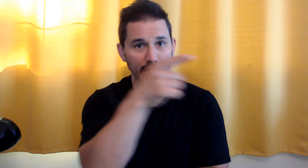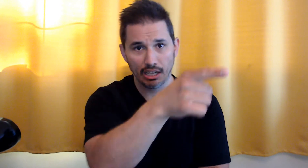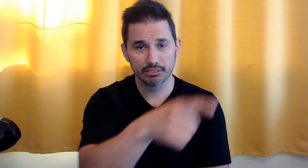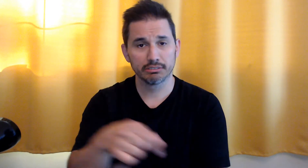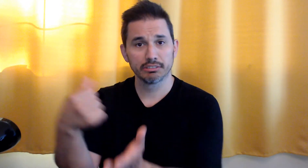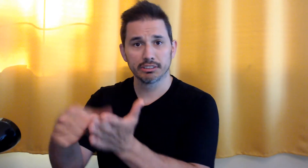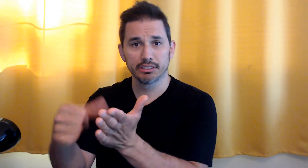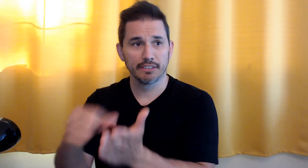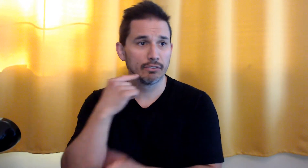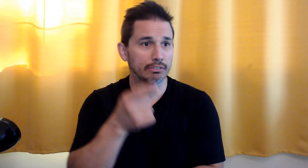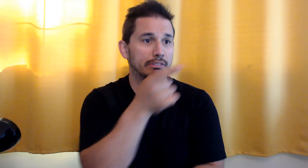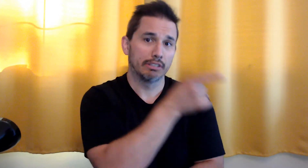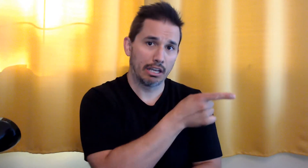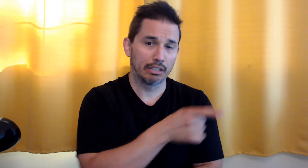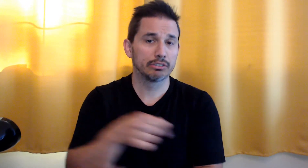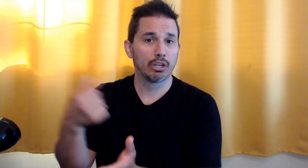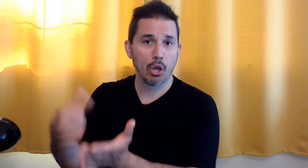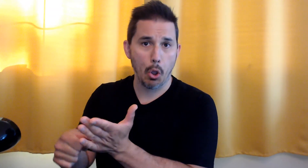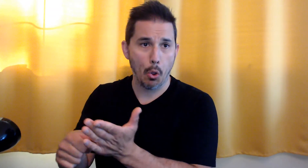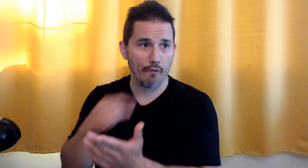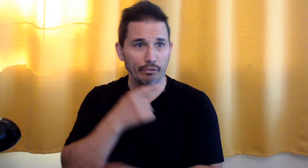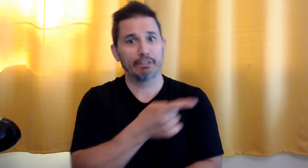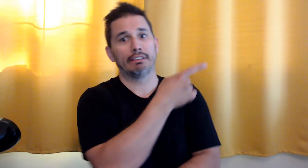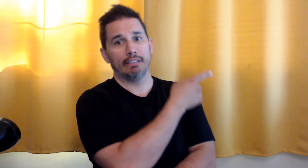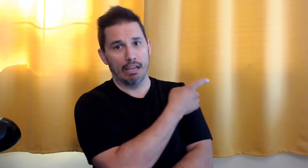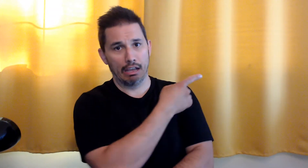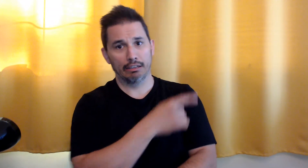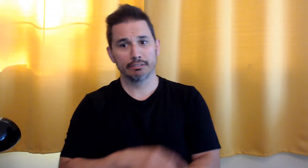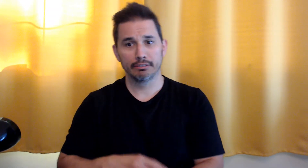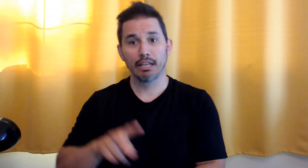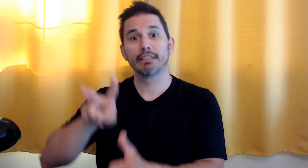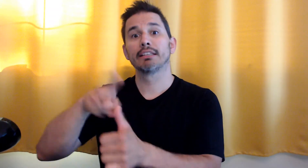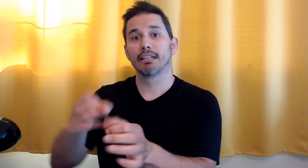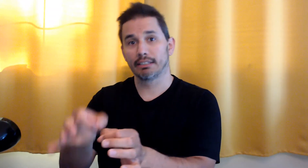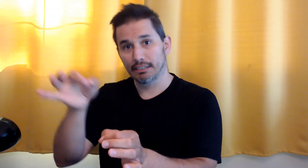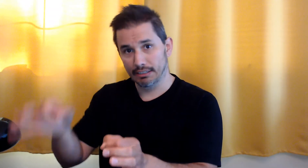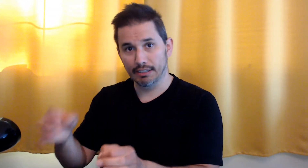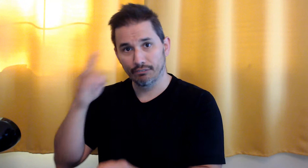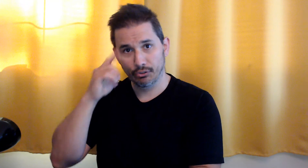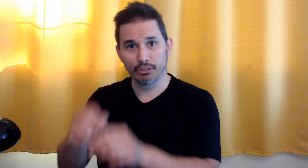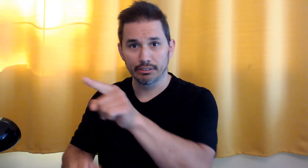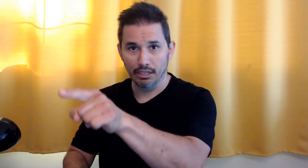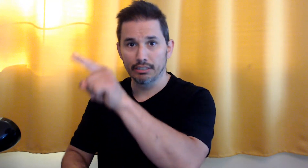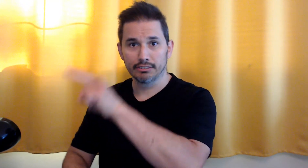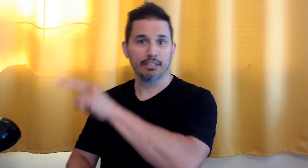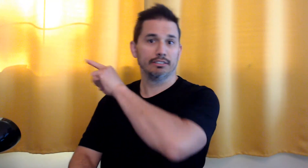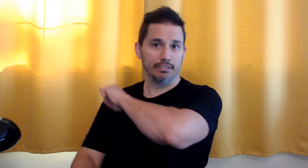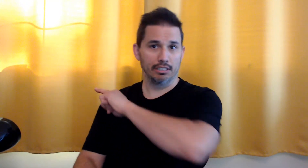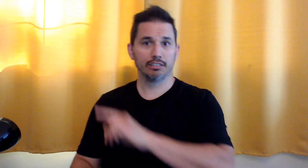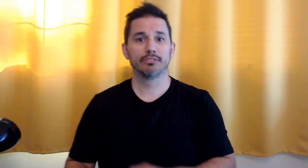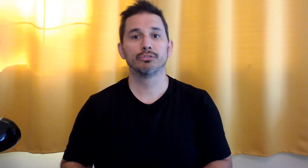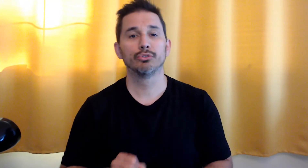press, and press and hold. So you could use each of those 6 different presses to correspond with each team